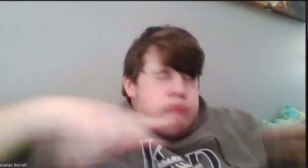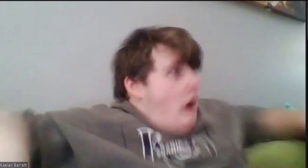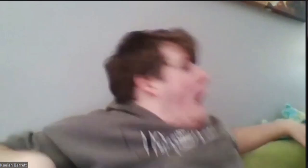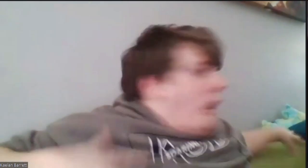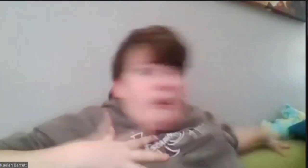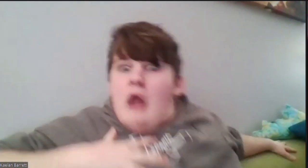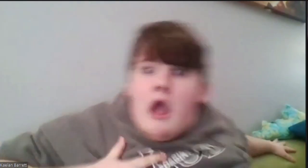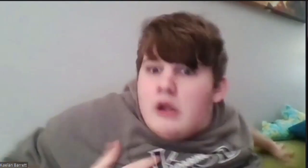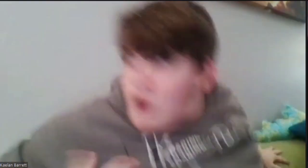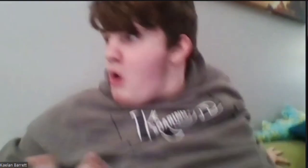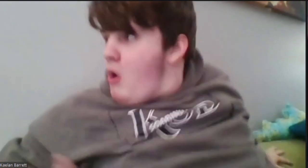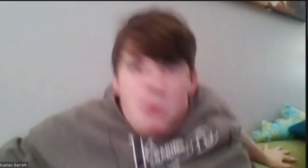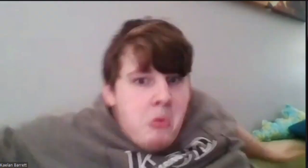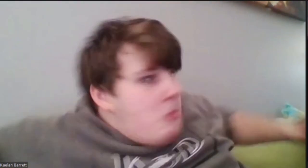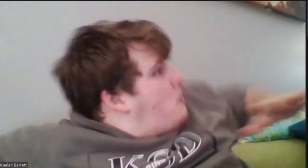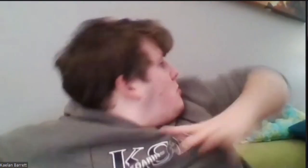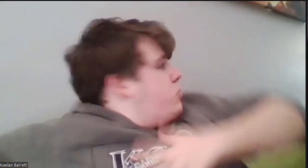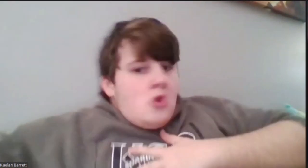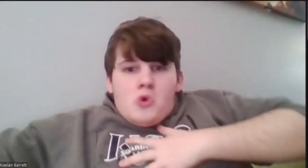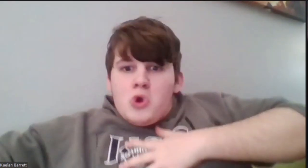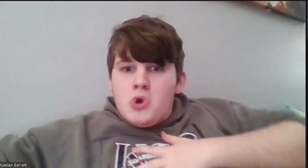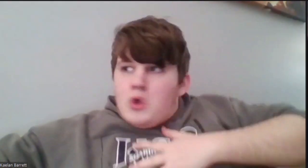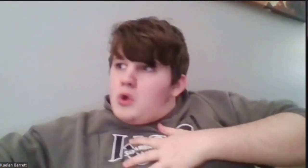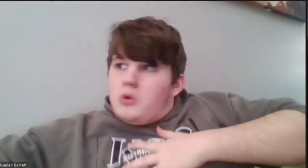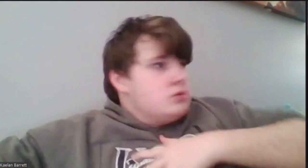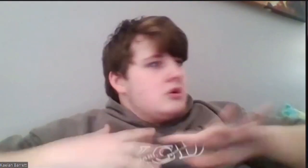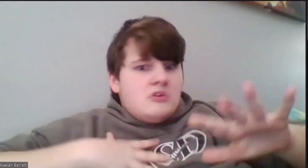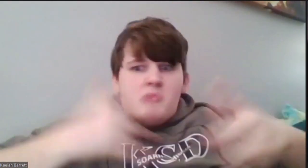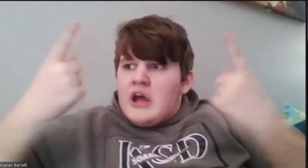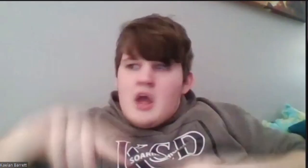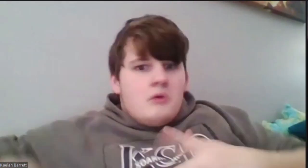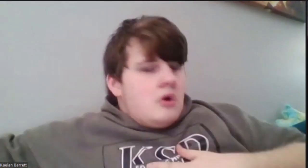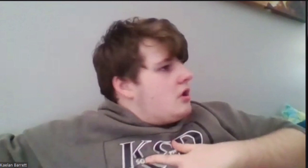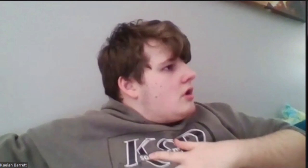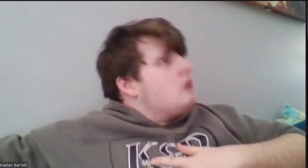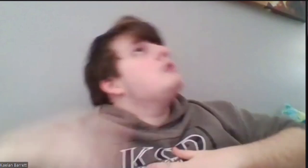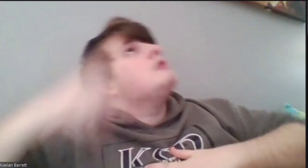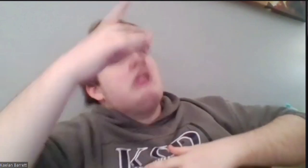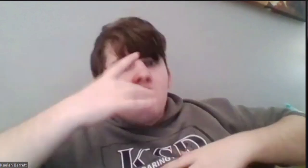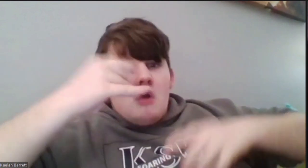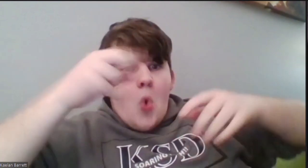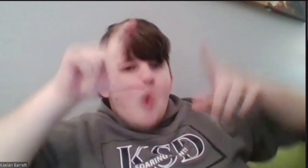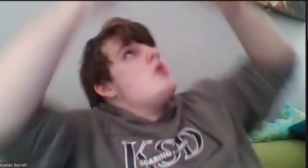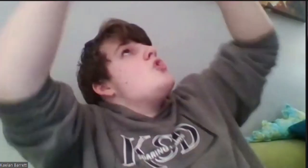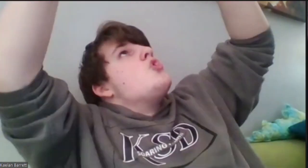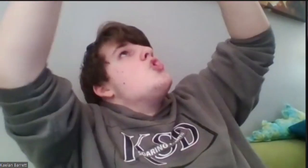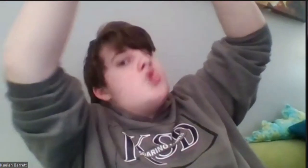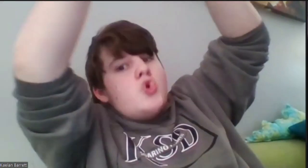the bed. He's like, "Whew! Oh, oh man! Oh, I'm back! What happened? Oh my gosh!"